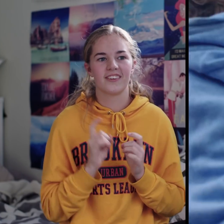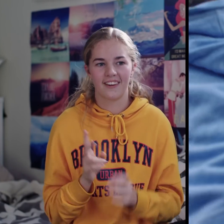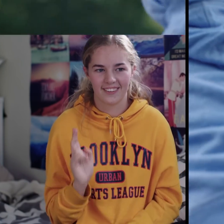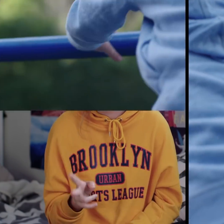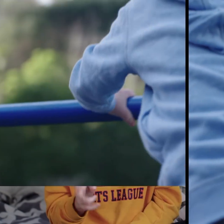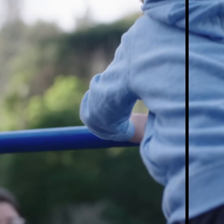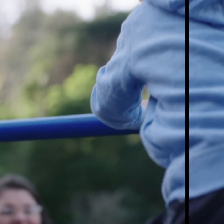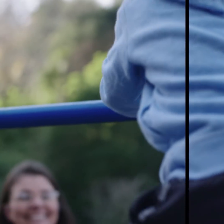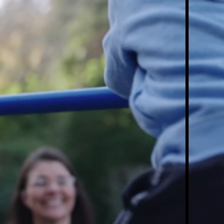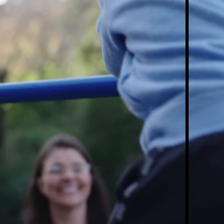on.